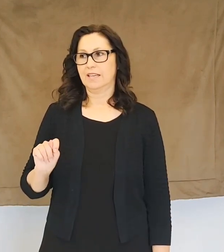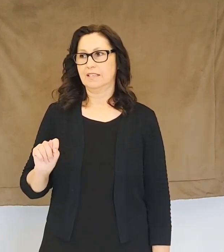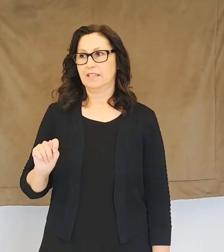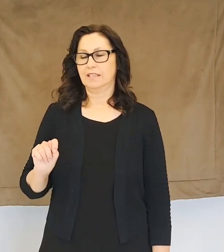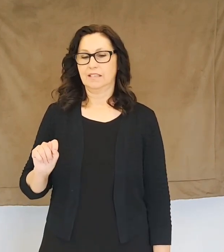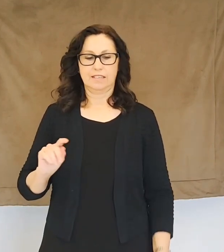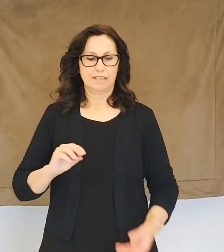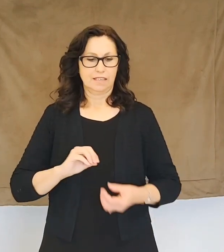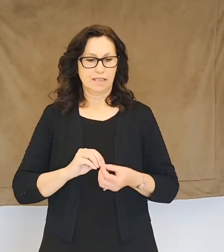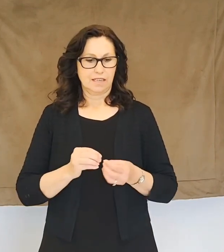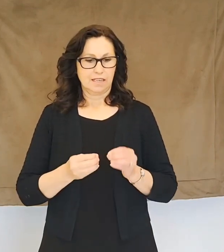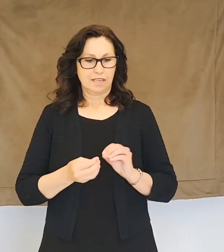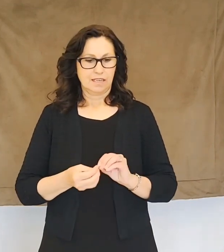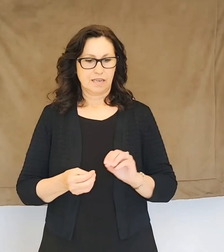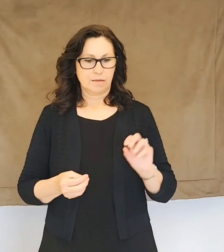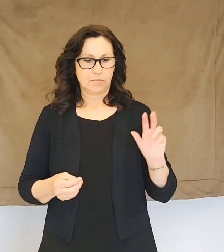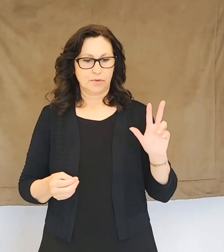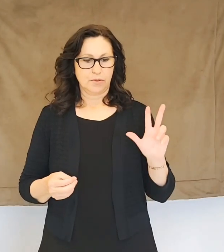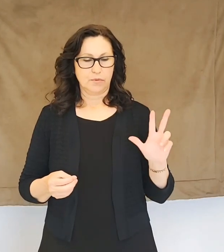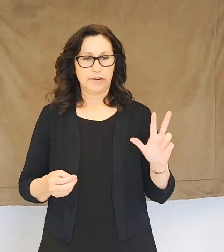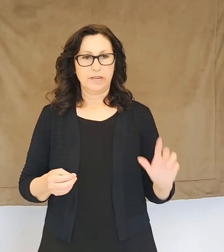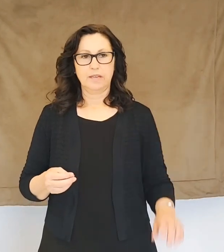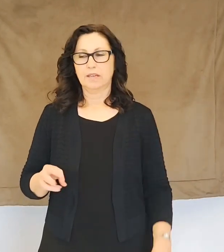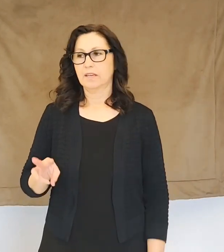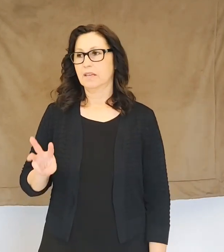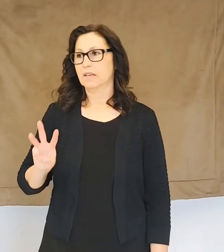get. Number three,